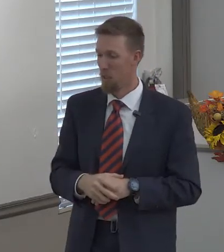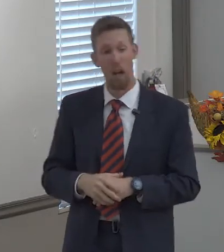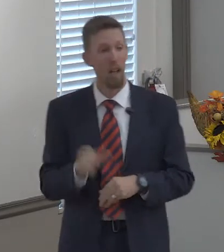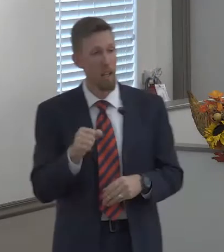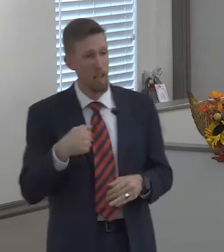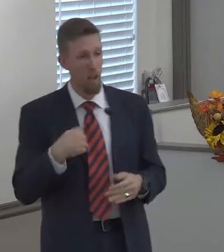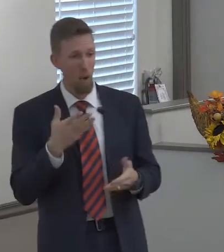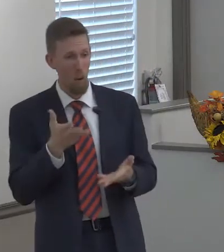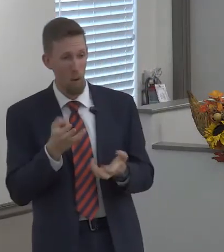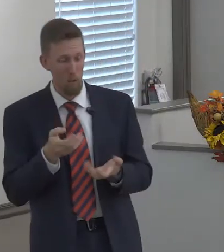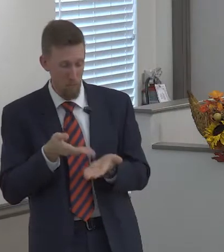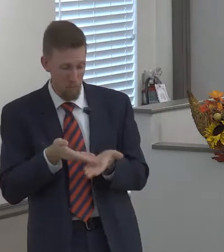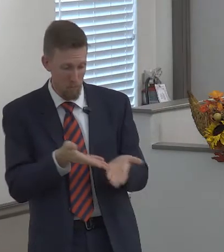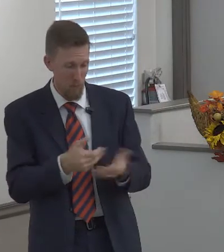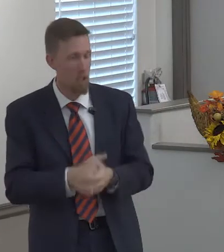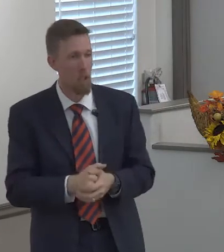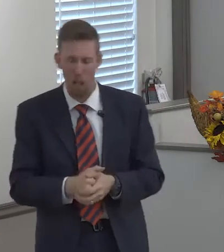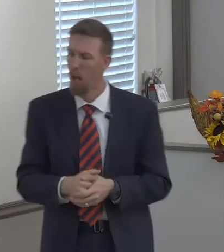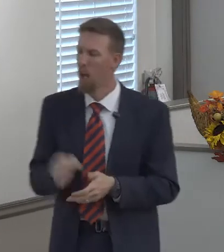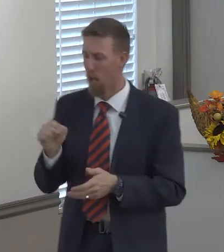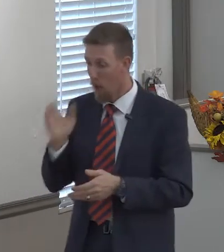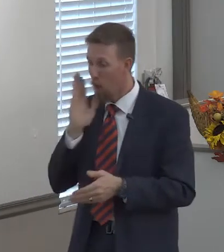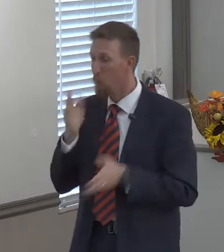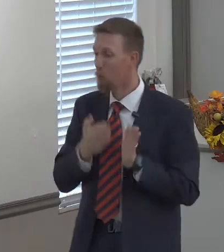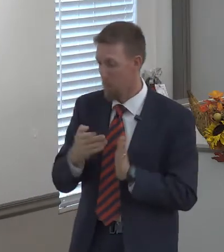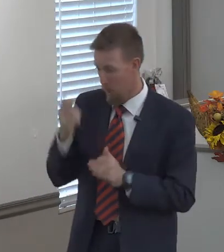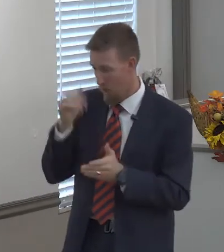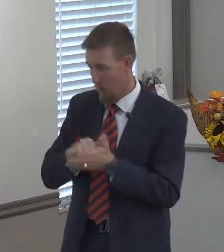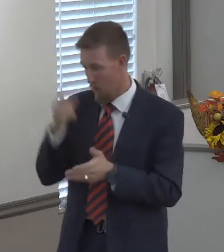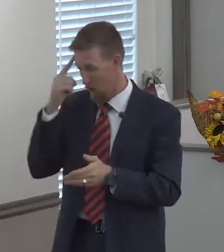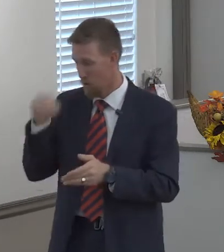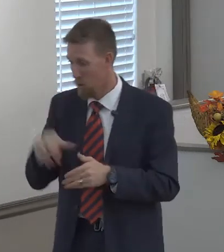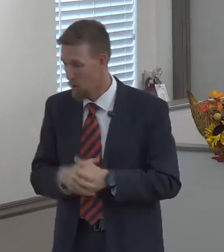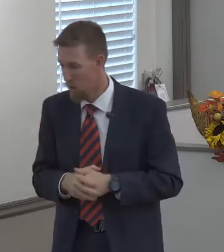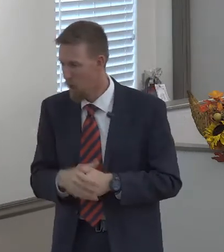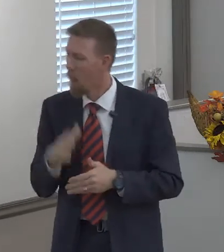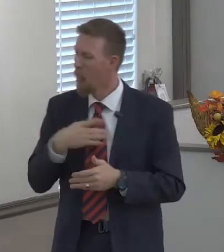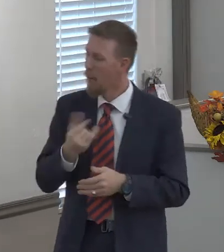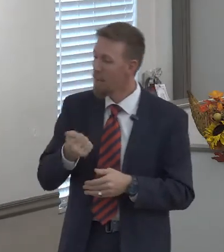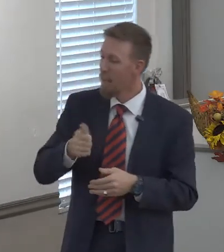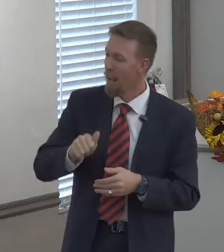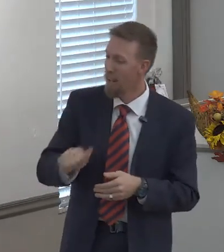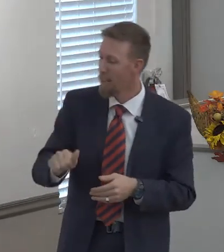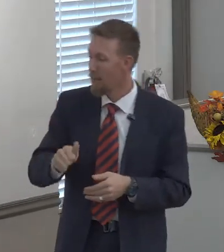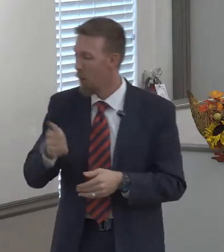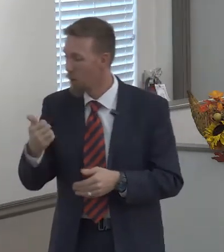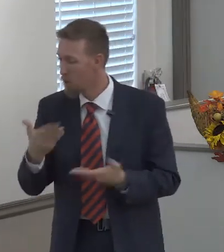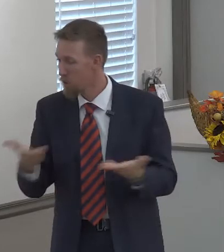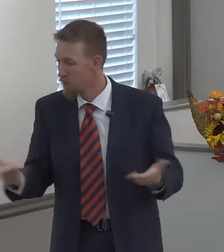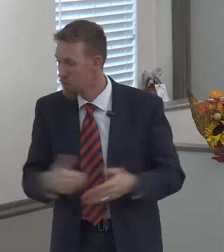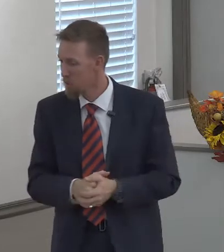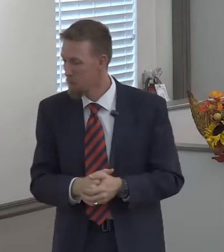But I hear people complain. I like Pinocchio's. You know?